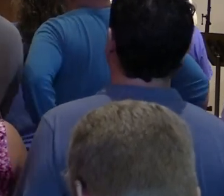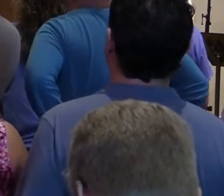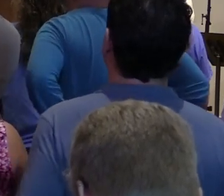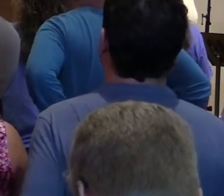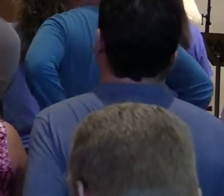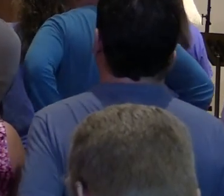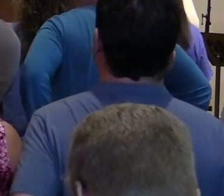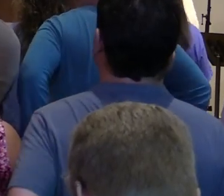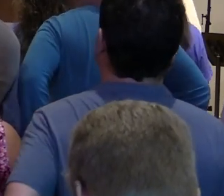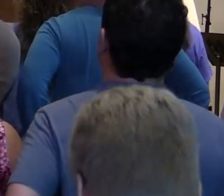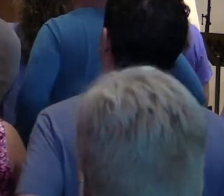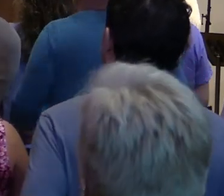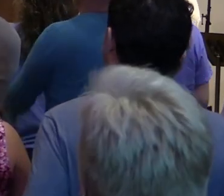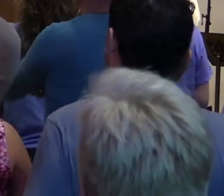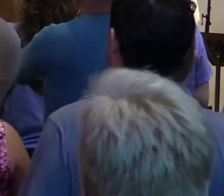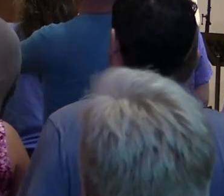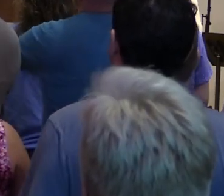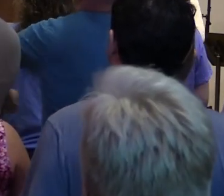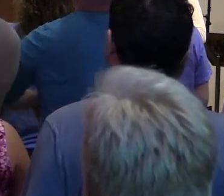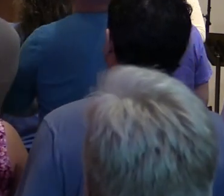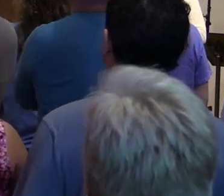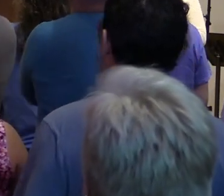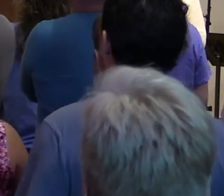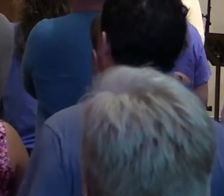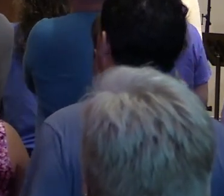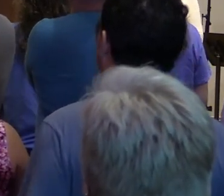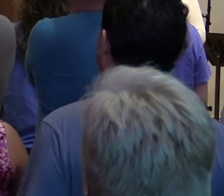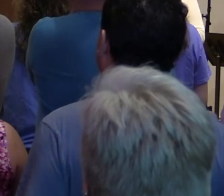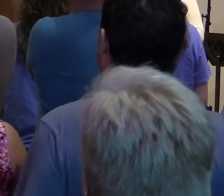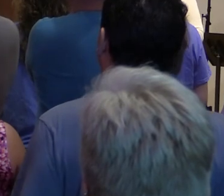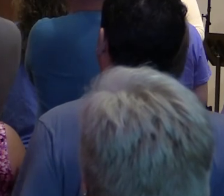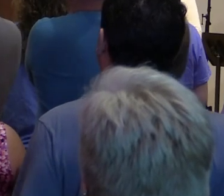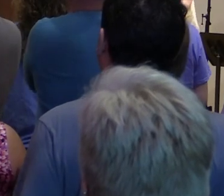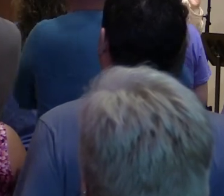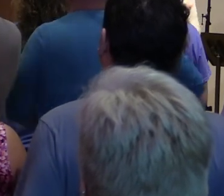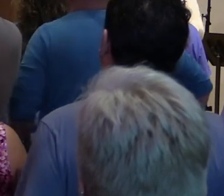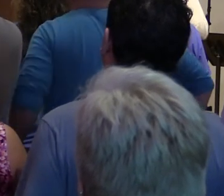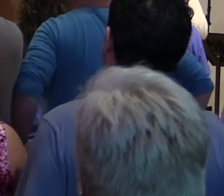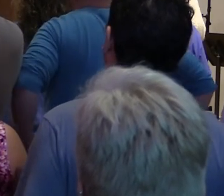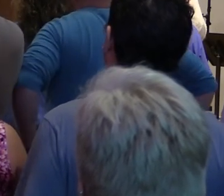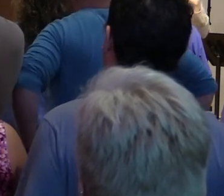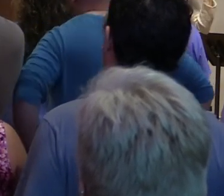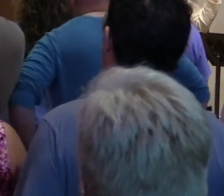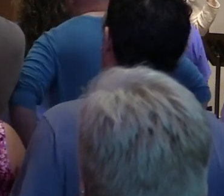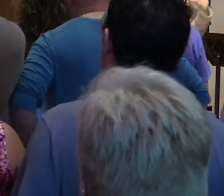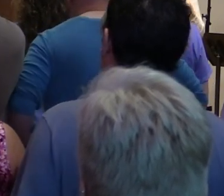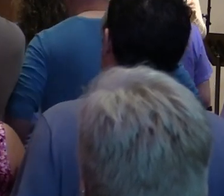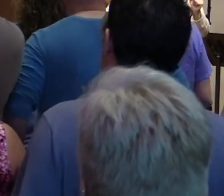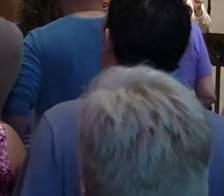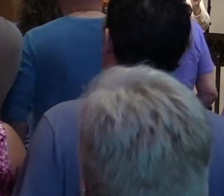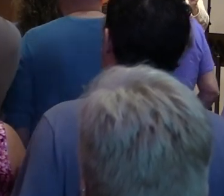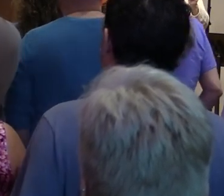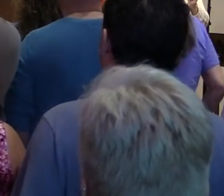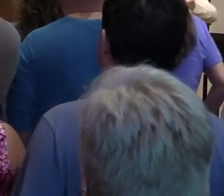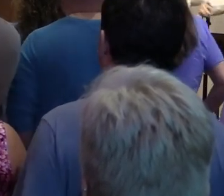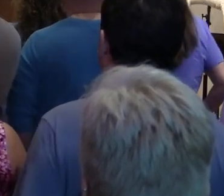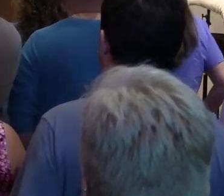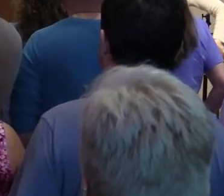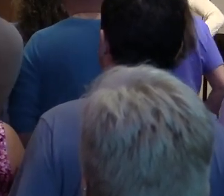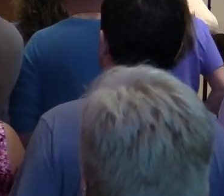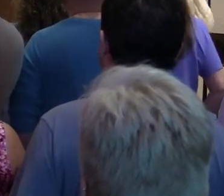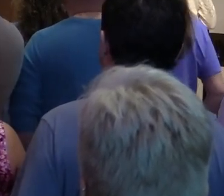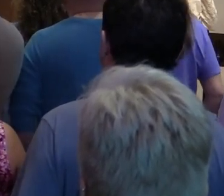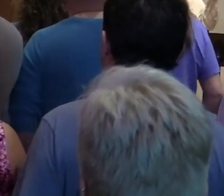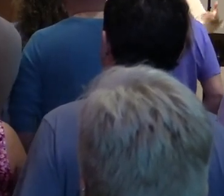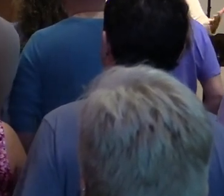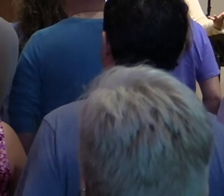vulnerable. May we, instead of focusing on our problems or how much further we have to come, may we shift our focus